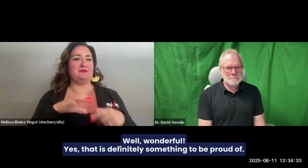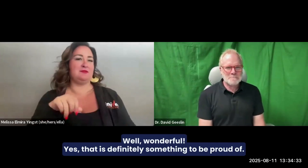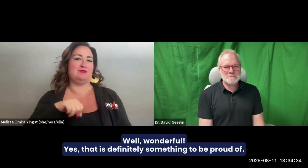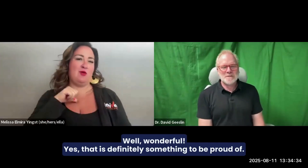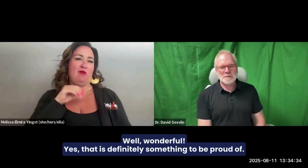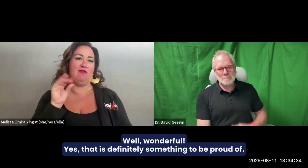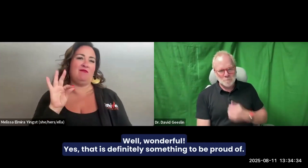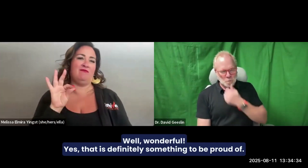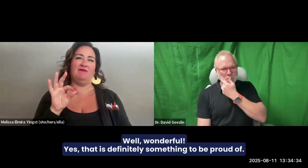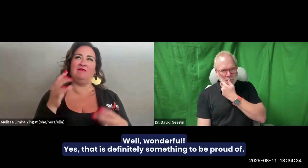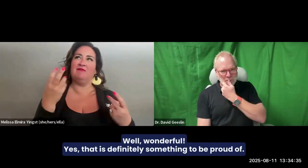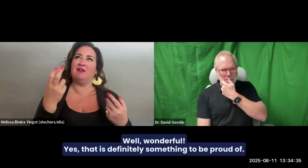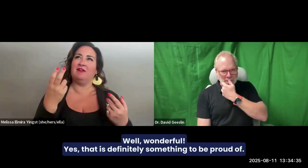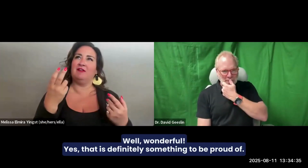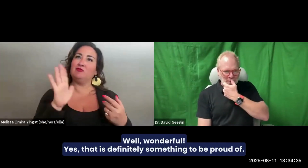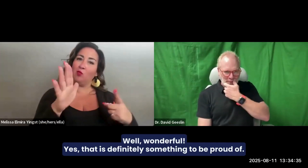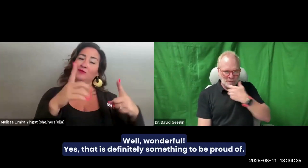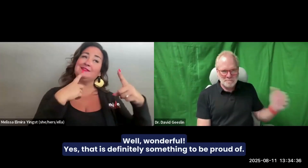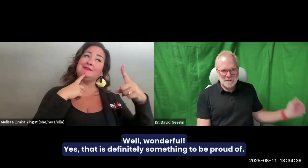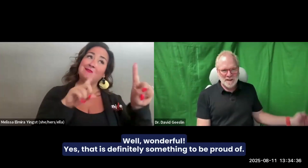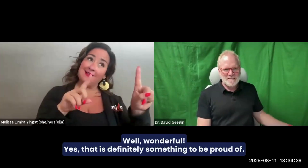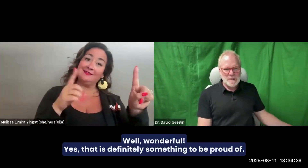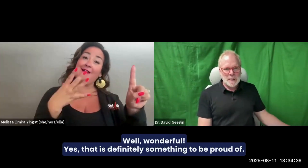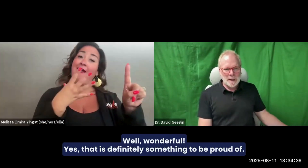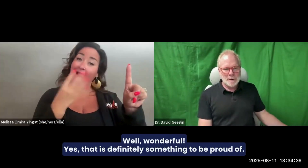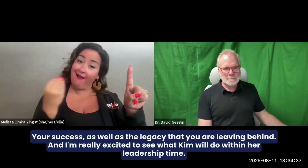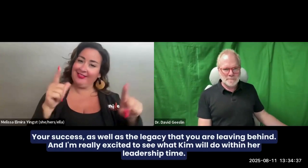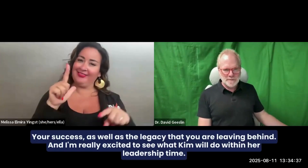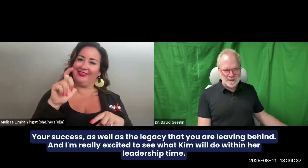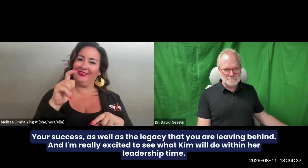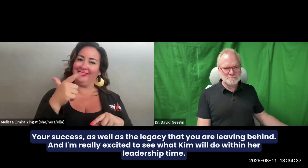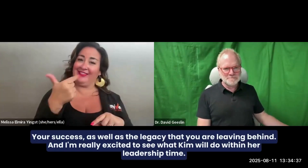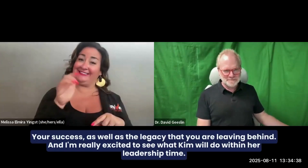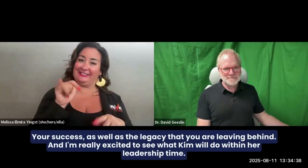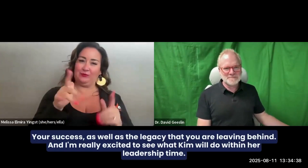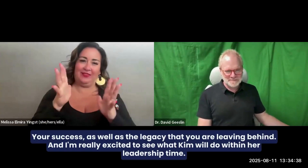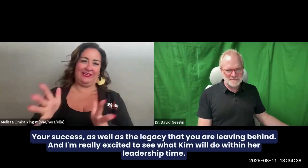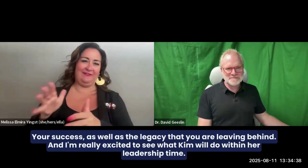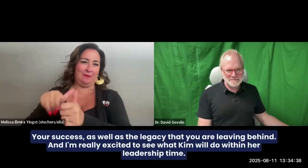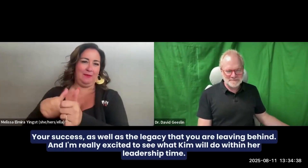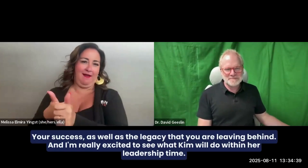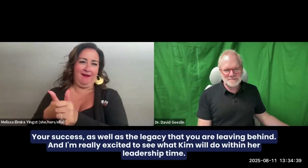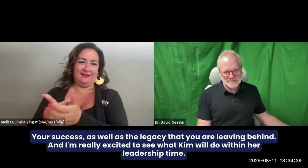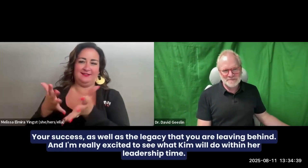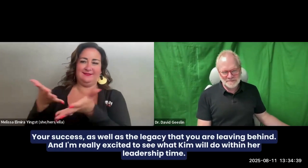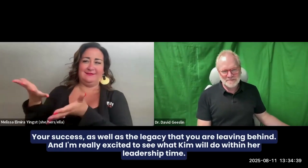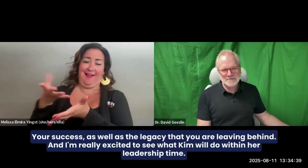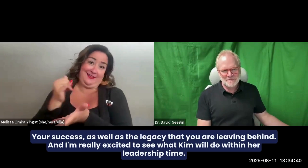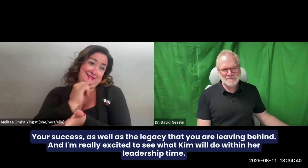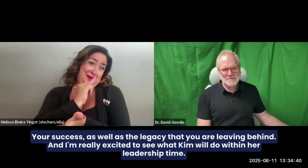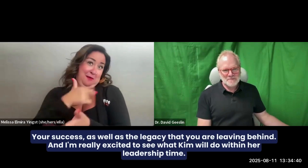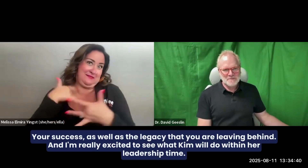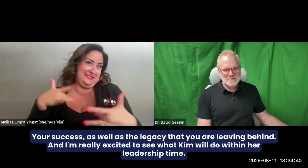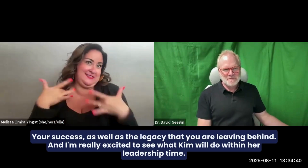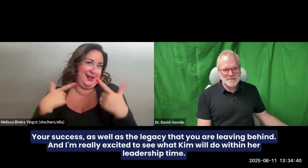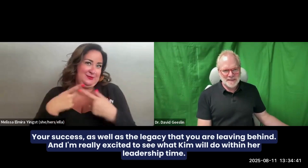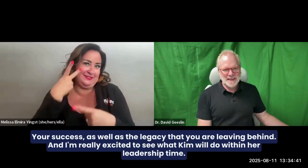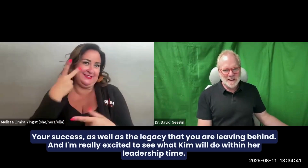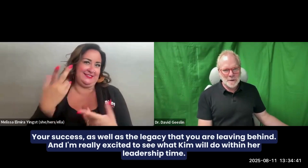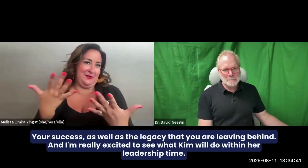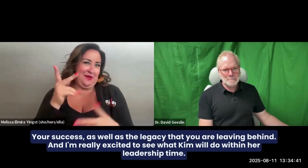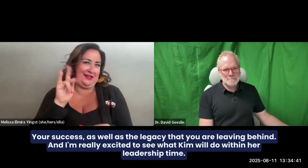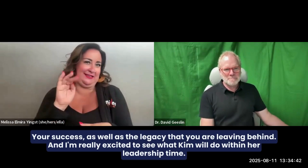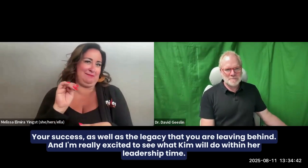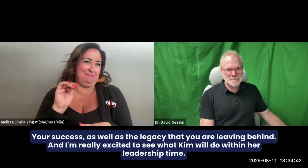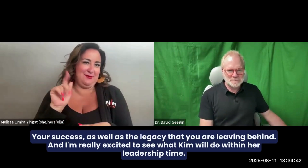Well, wonderful. Yes, that is definitely something to be proud of. Your success as well as the legacy that you are